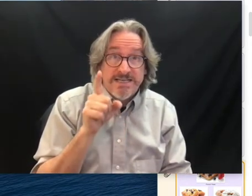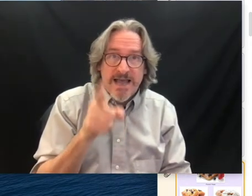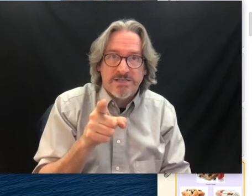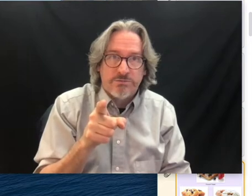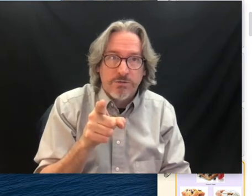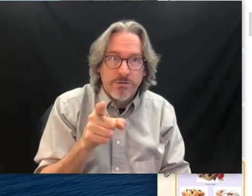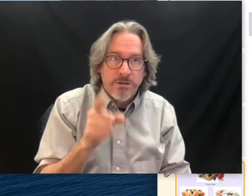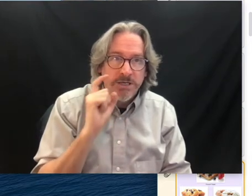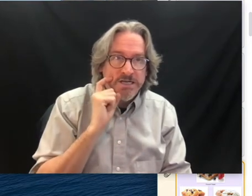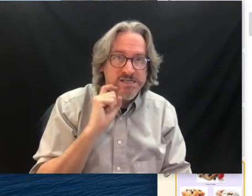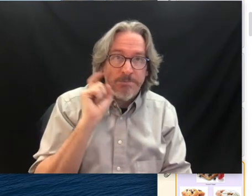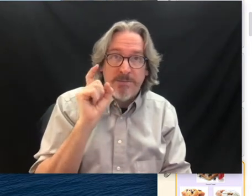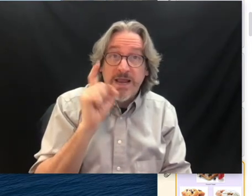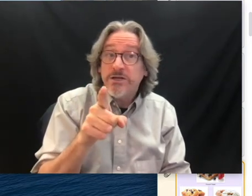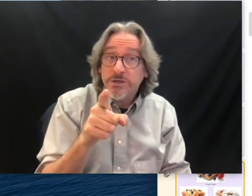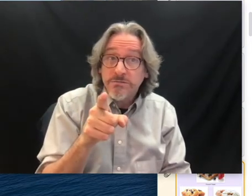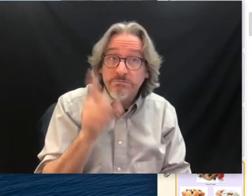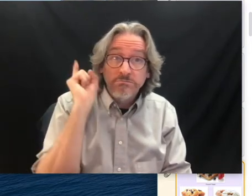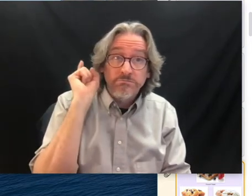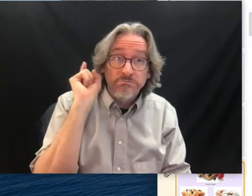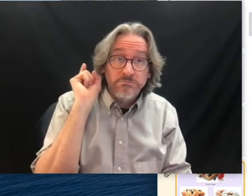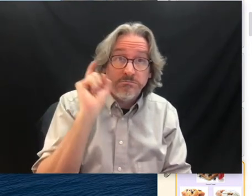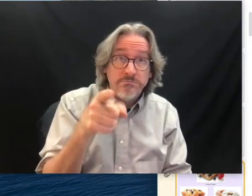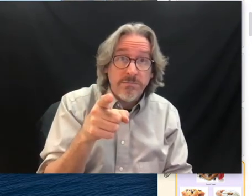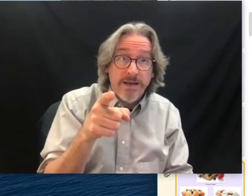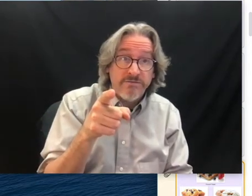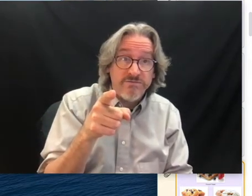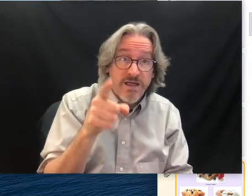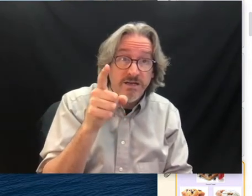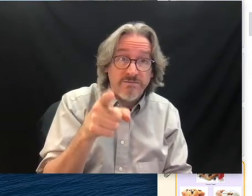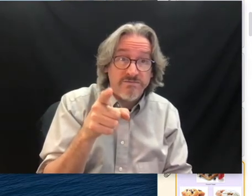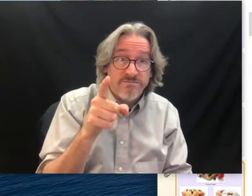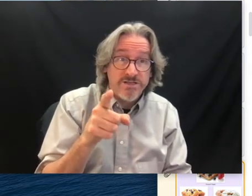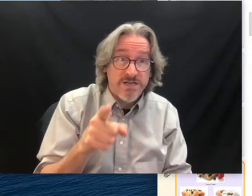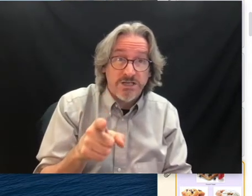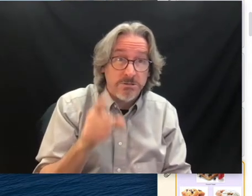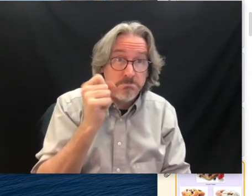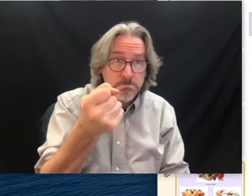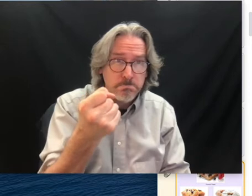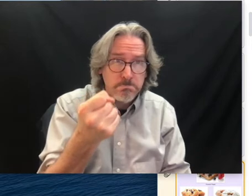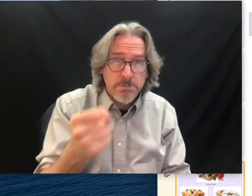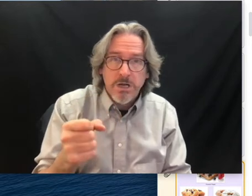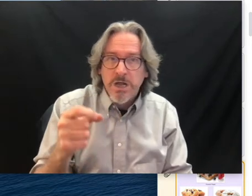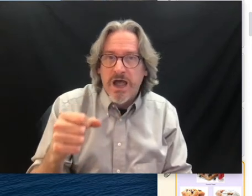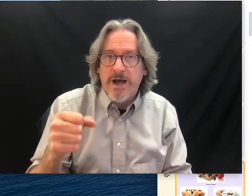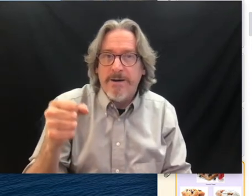toast casserole. It is an abomination. End of discussion.